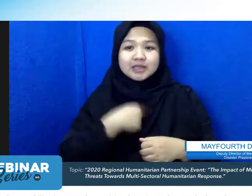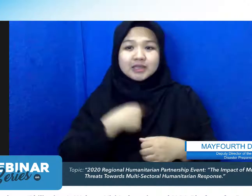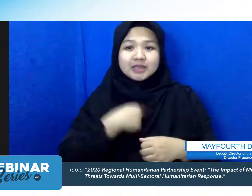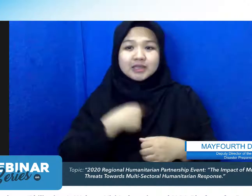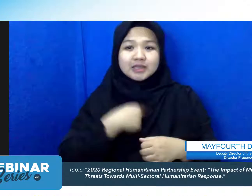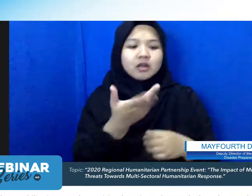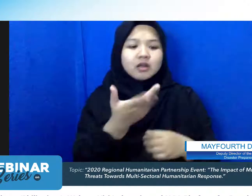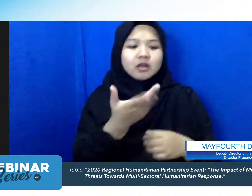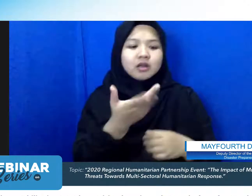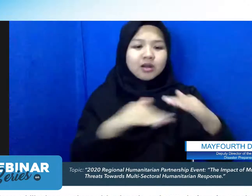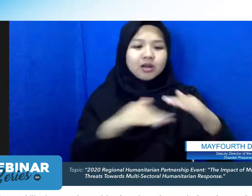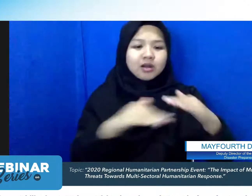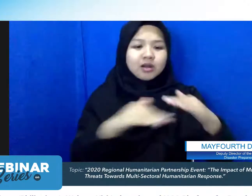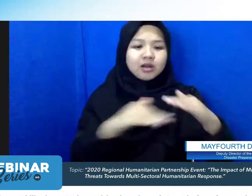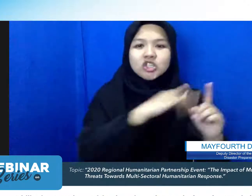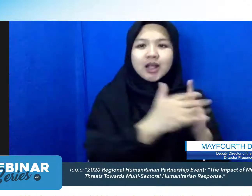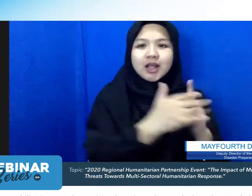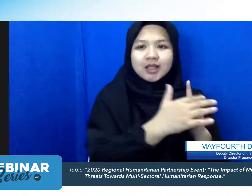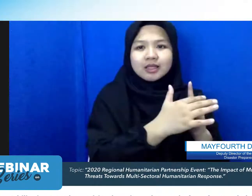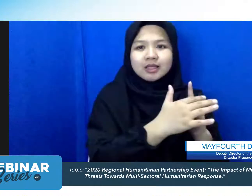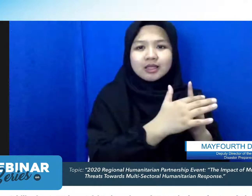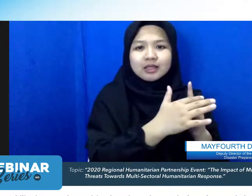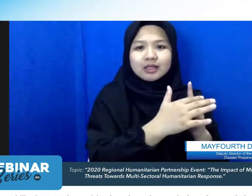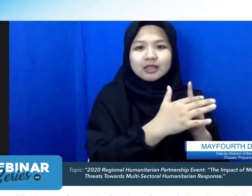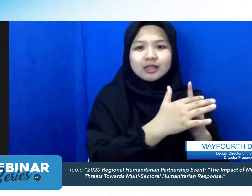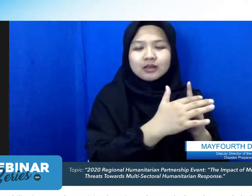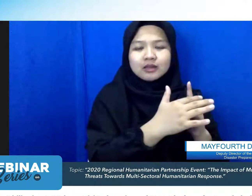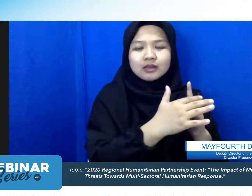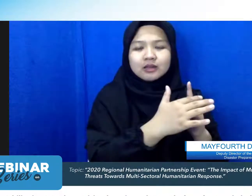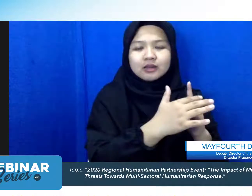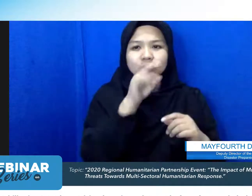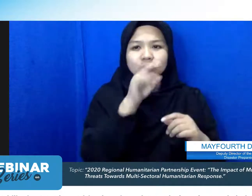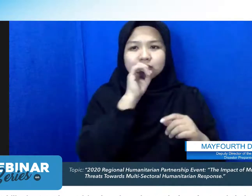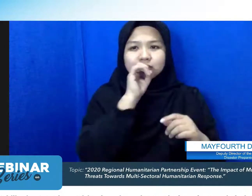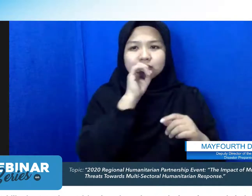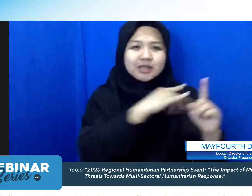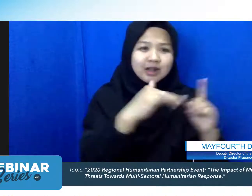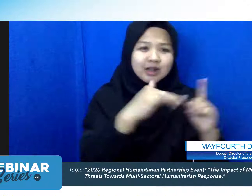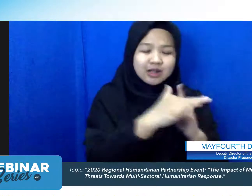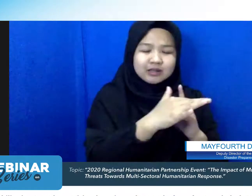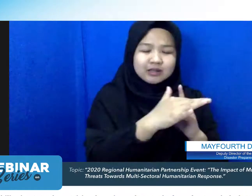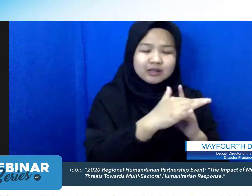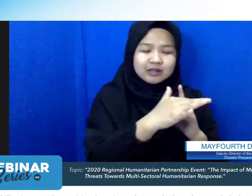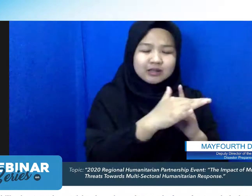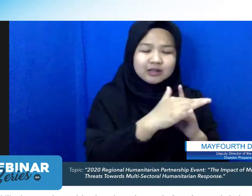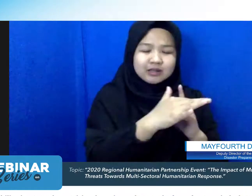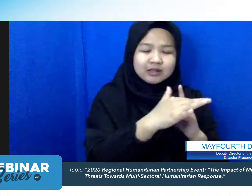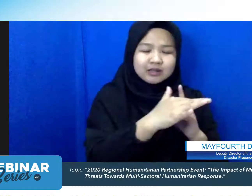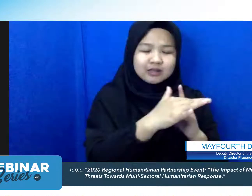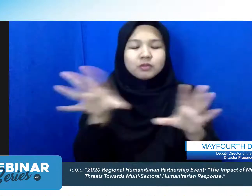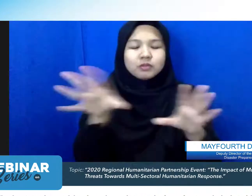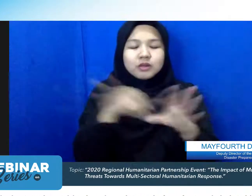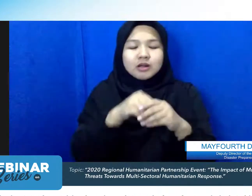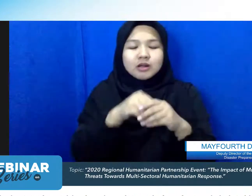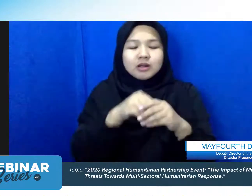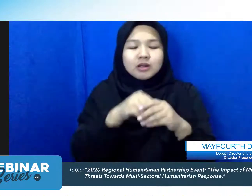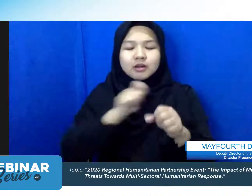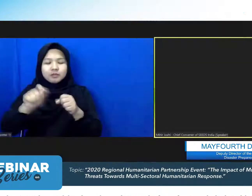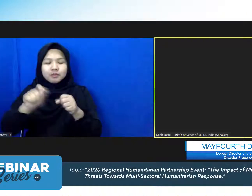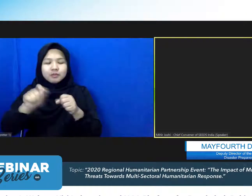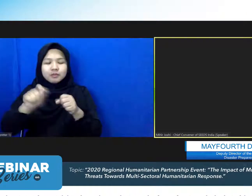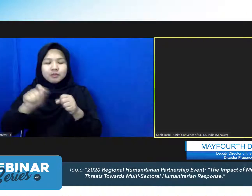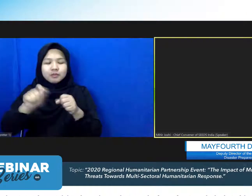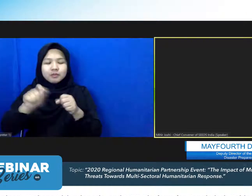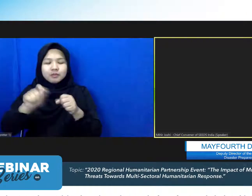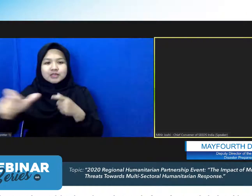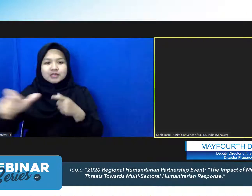I would like to say community owned disaster risk reduction process, because I think